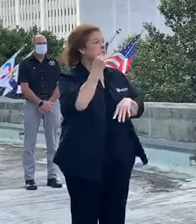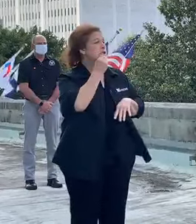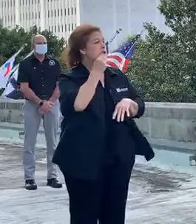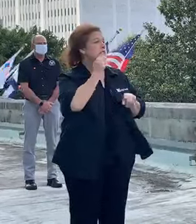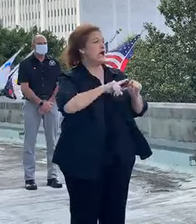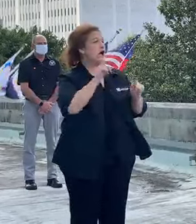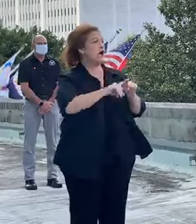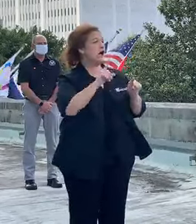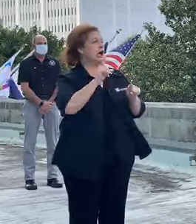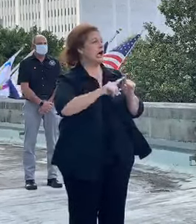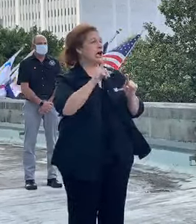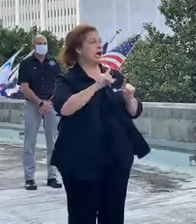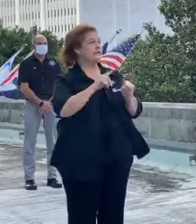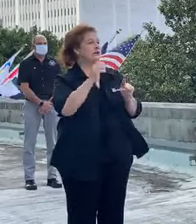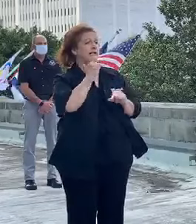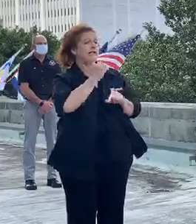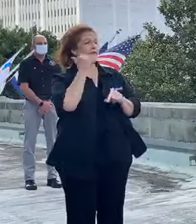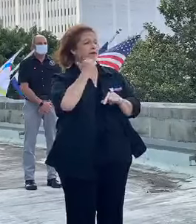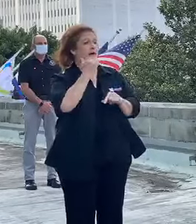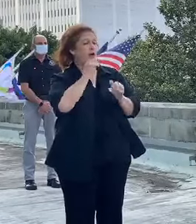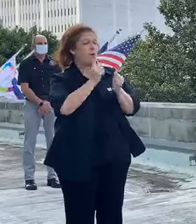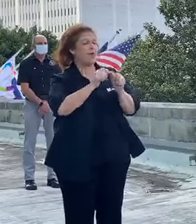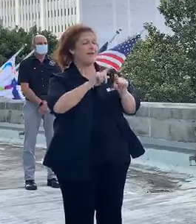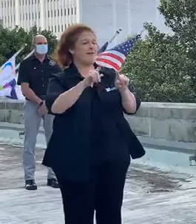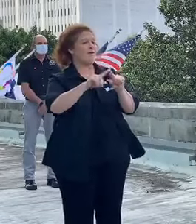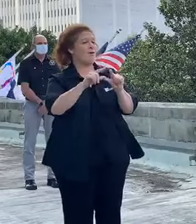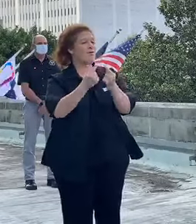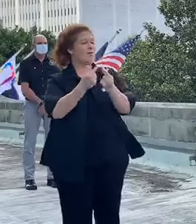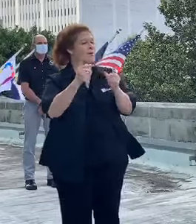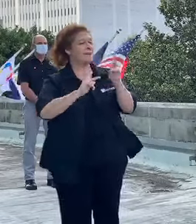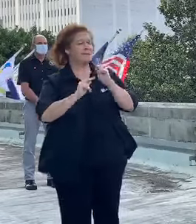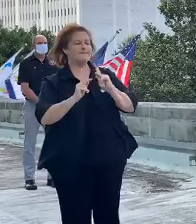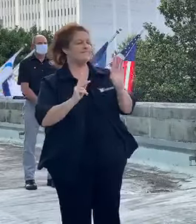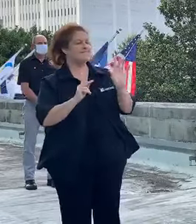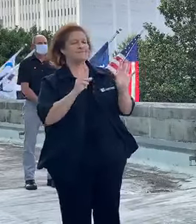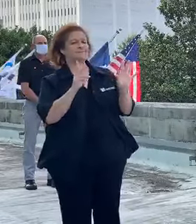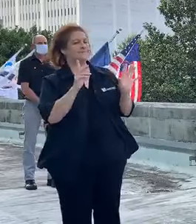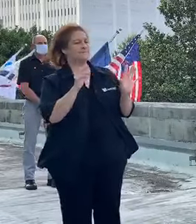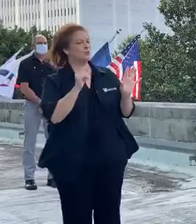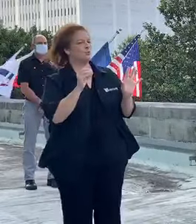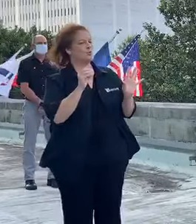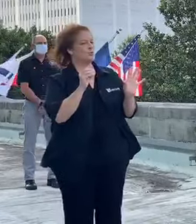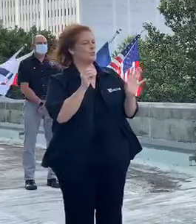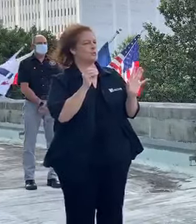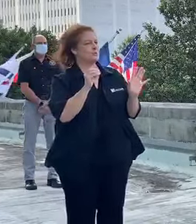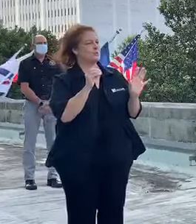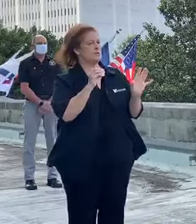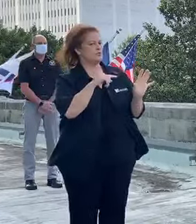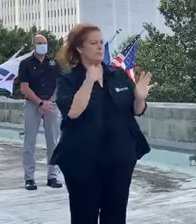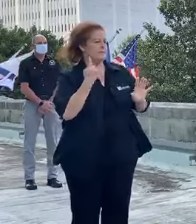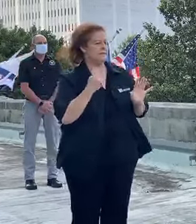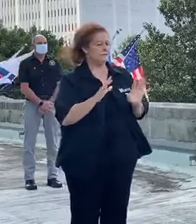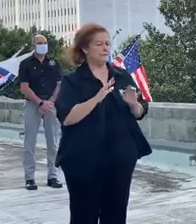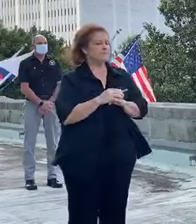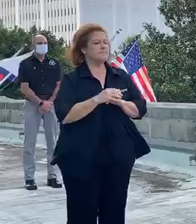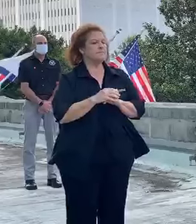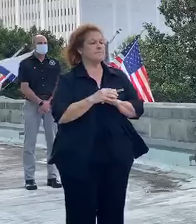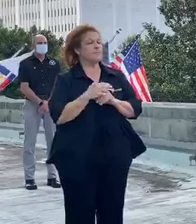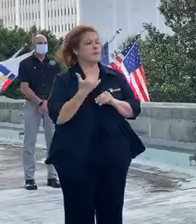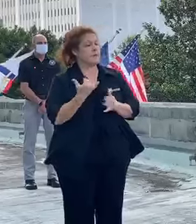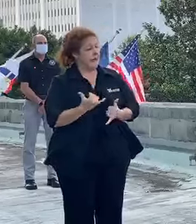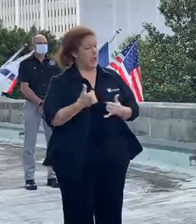of people. That would be a risky activity at this point. Now that we're beginning to allow